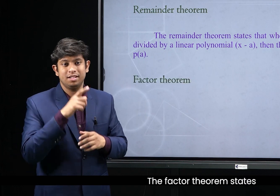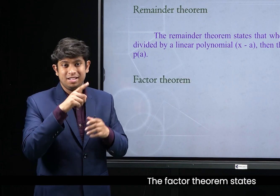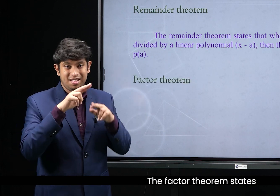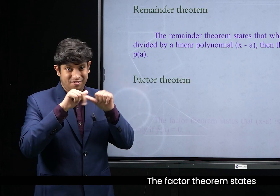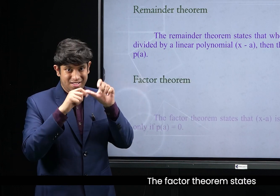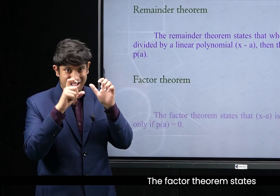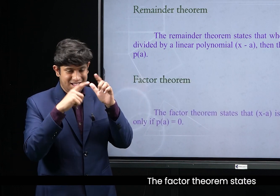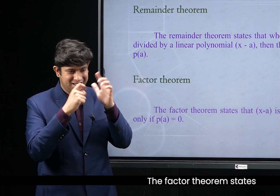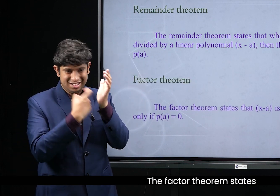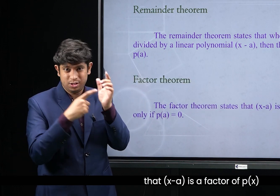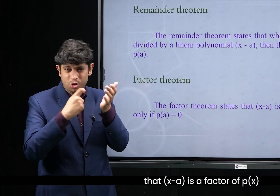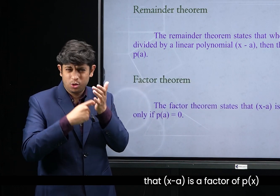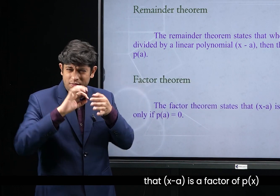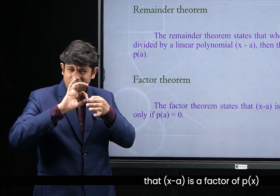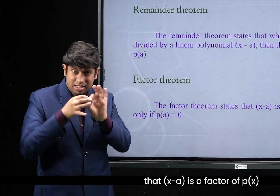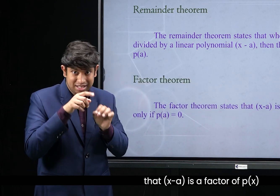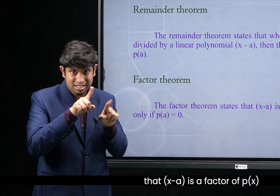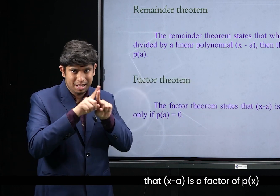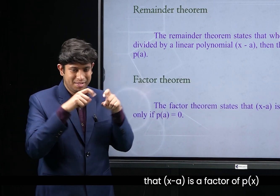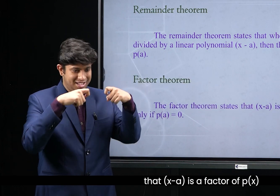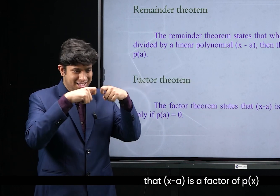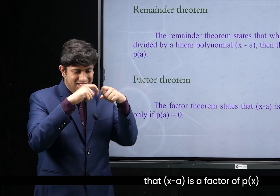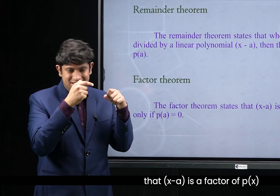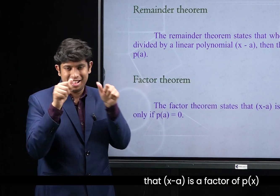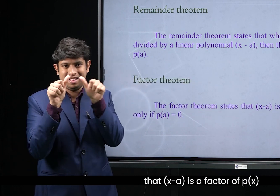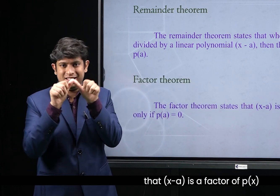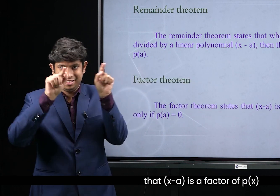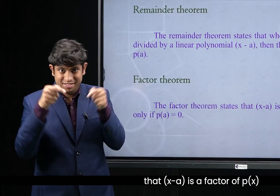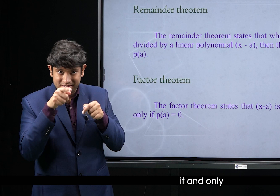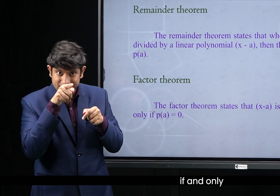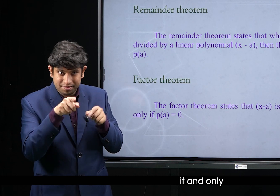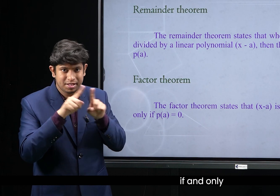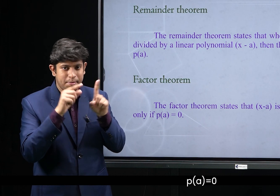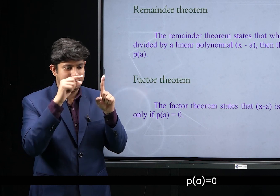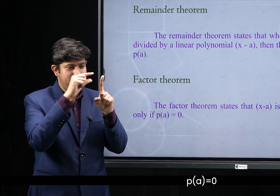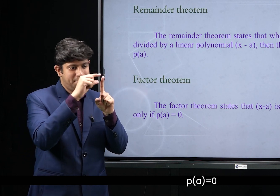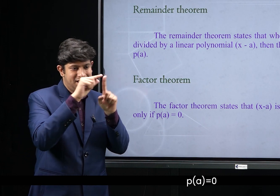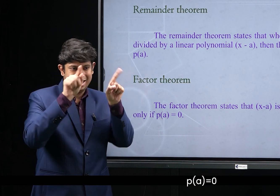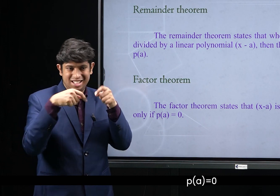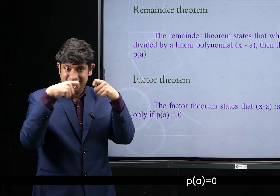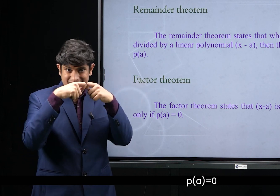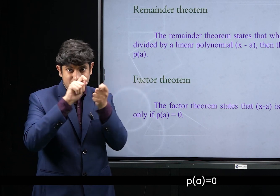The factor theorem states that x minus a is a factor of p of x if and only if p of a is equal to